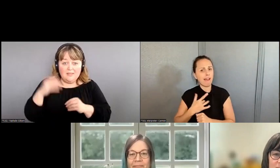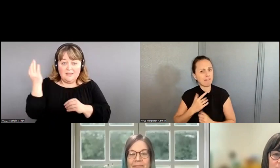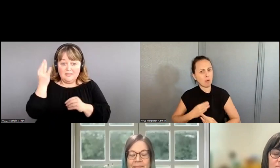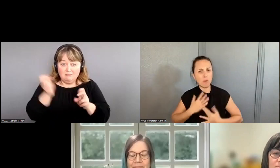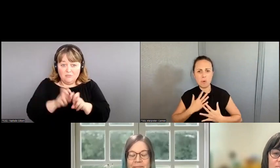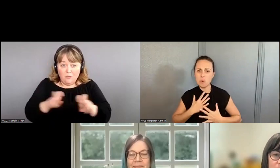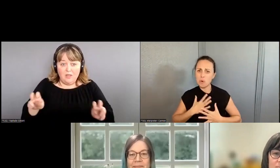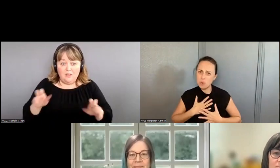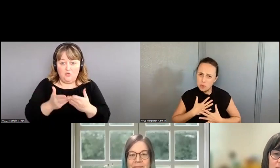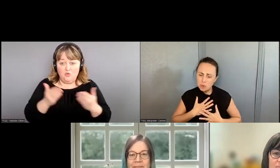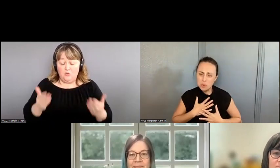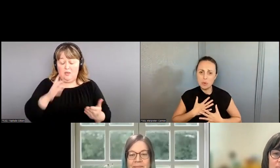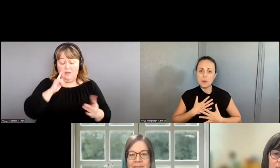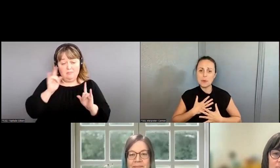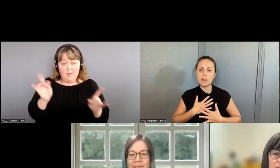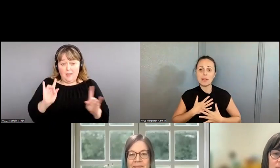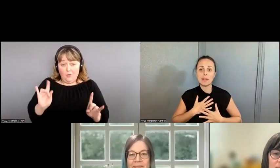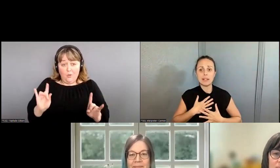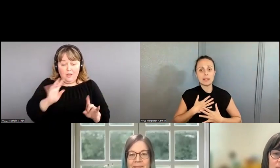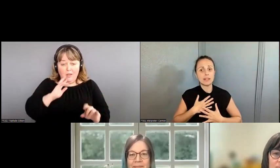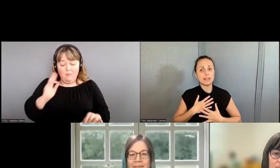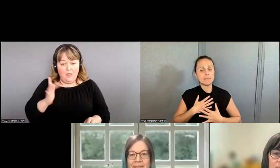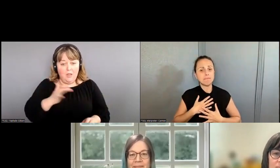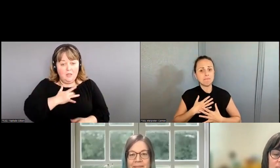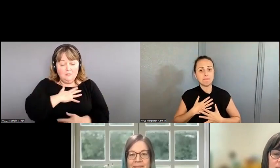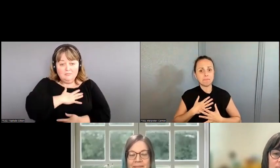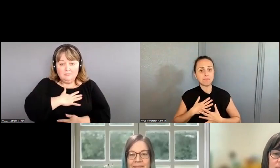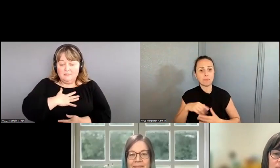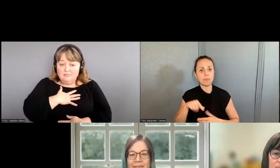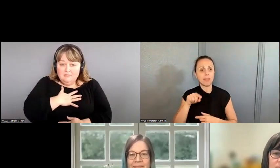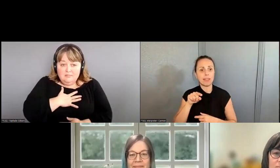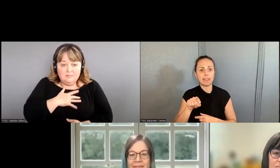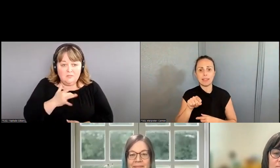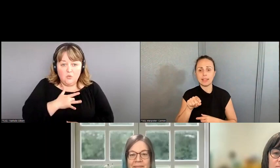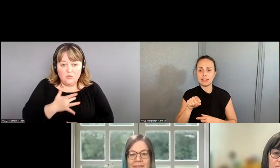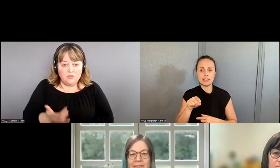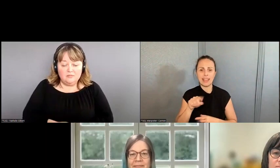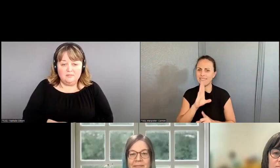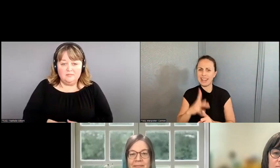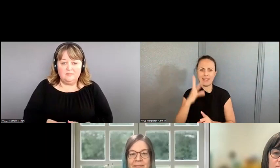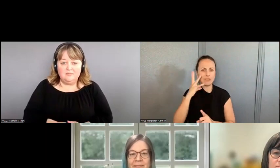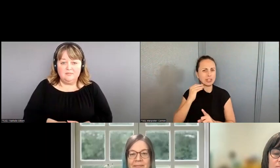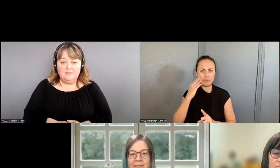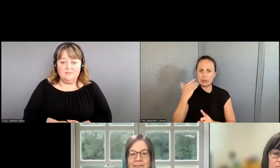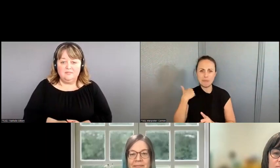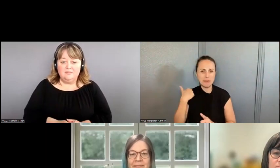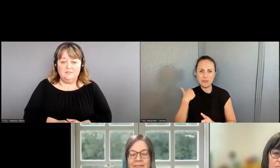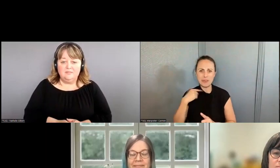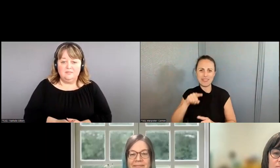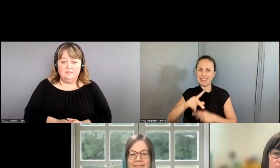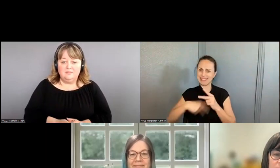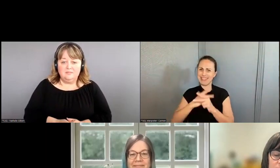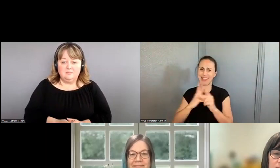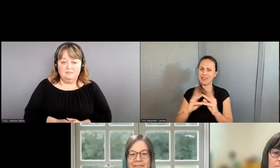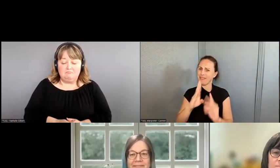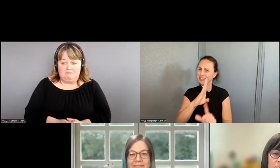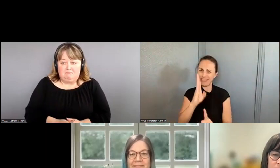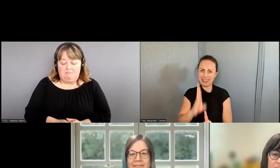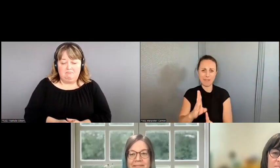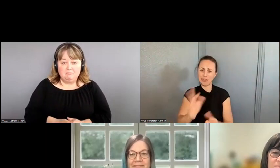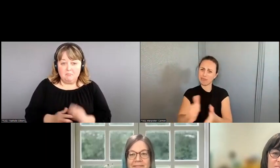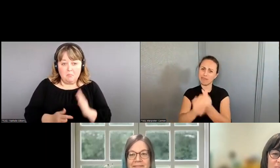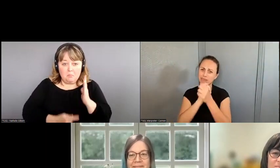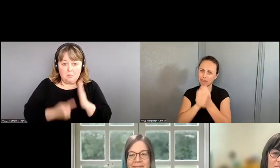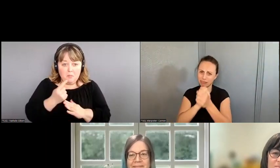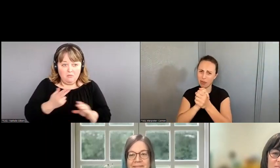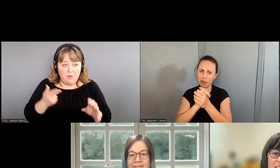and it is. I think I never experienced an event like that or a conference like that. So congratulations, you